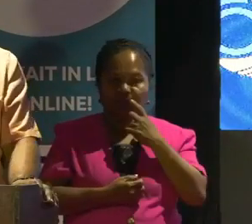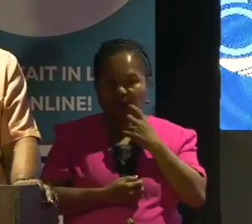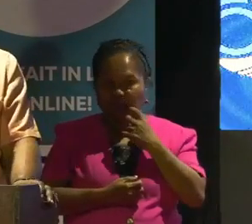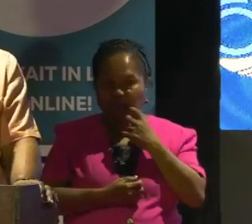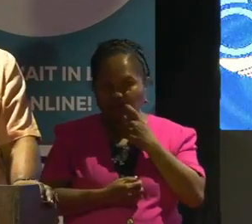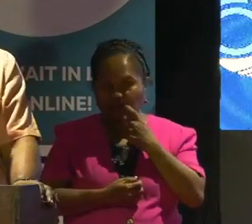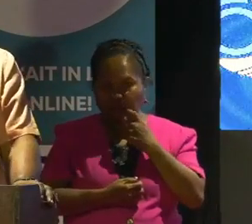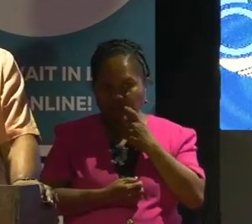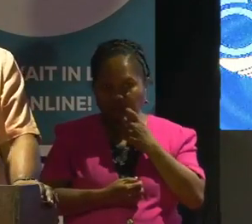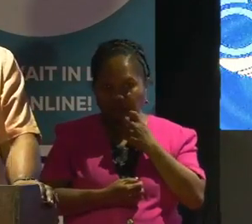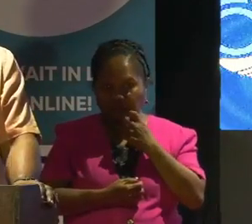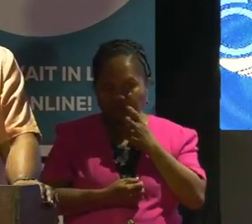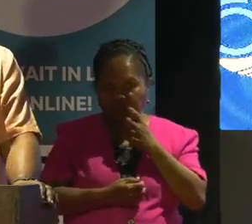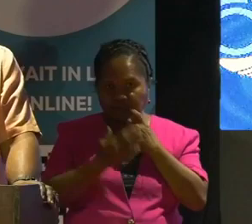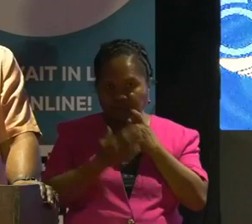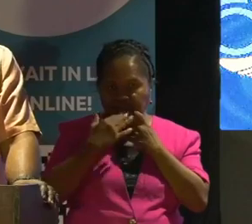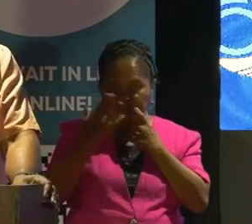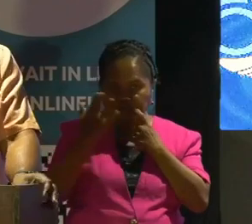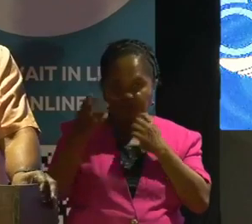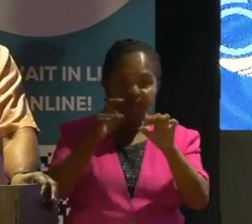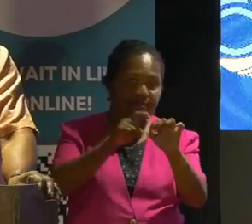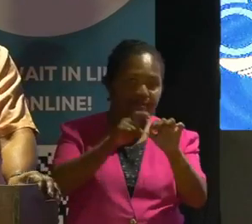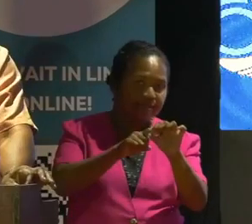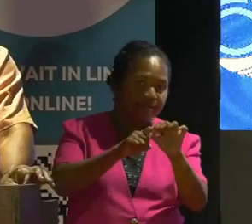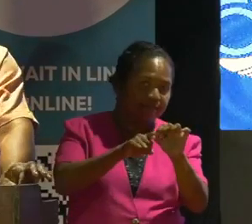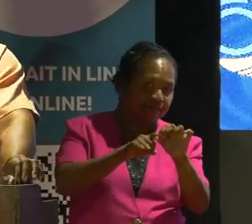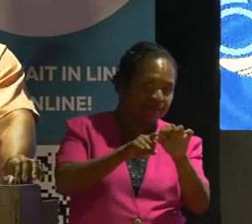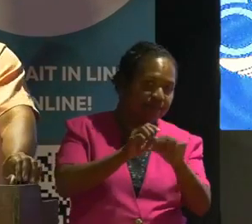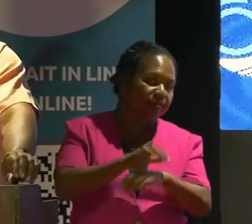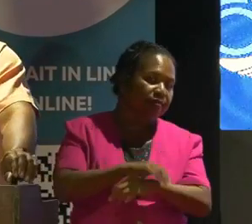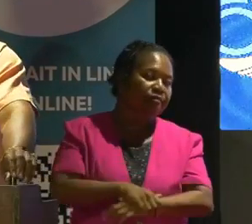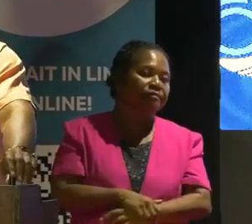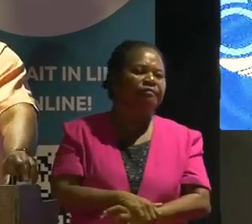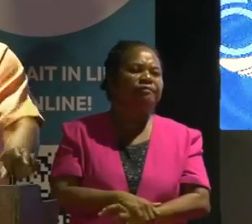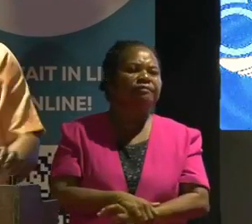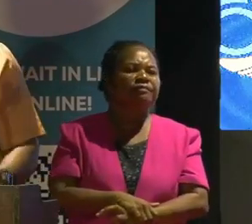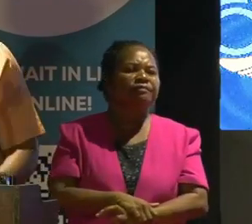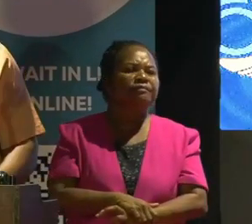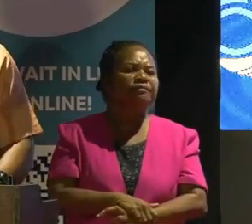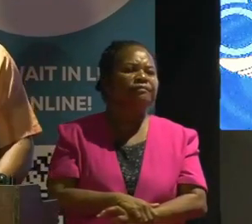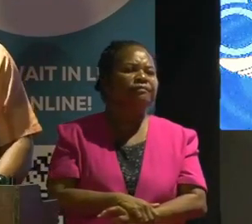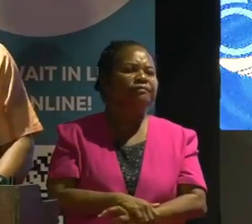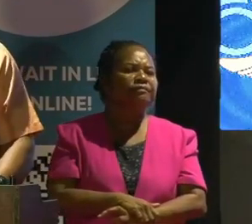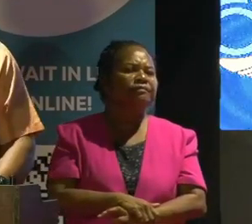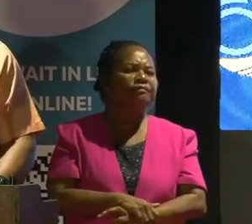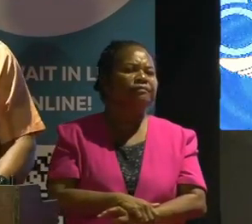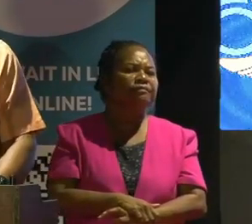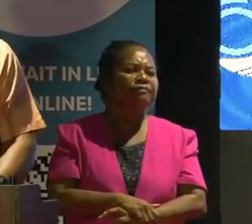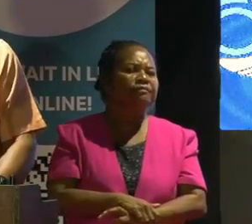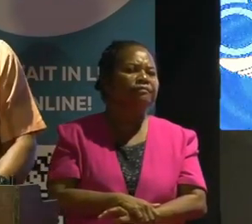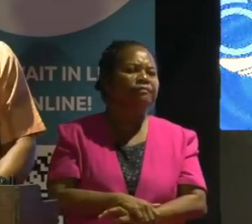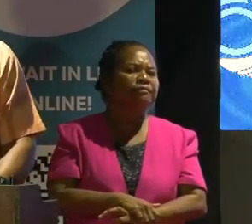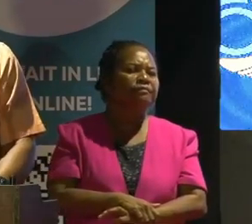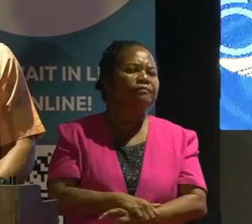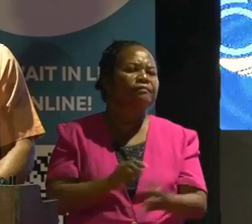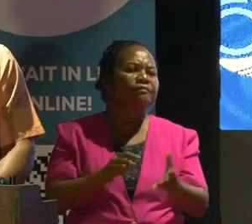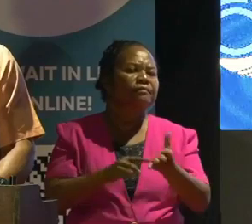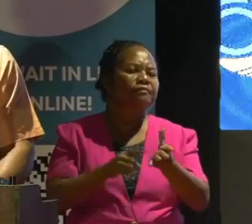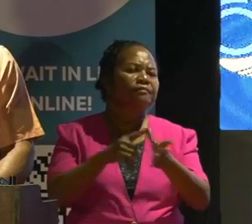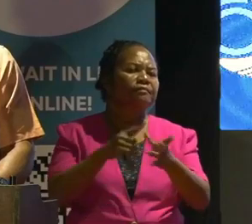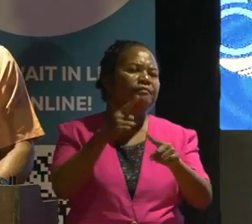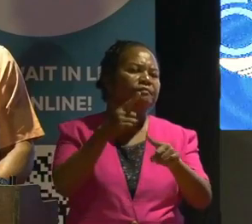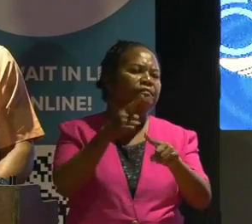Yes, and gentlemen. Thank you. Question Blumilo, employers contribution. Yeah. You plus a tax employers